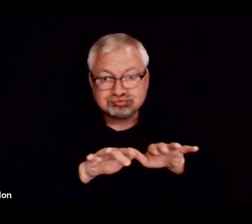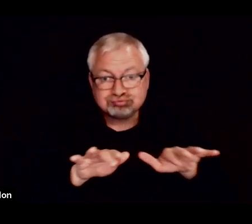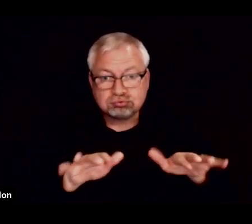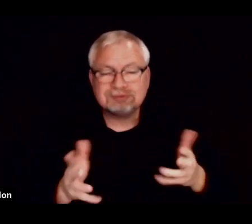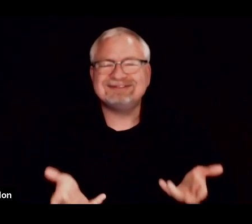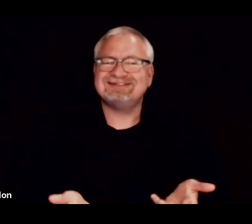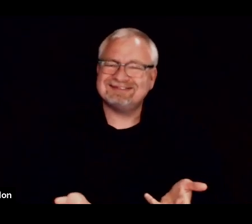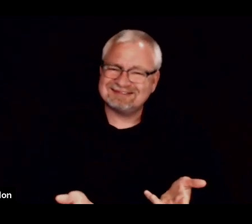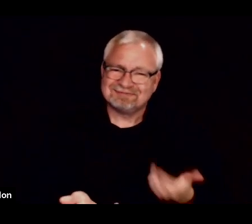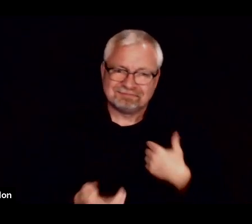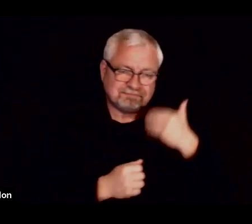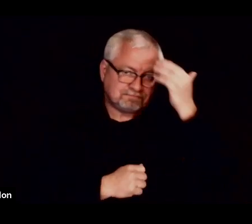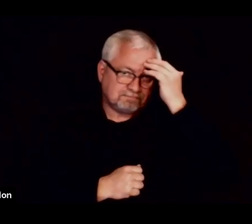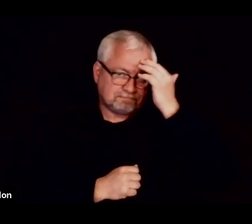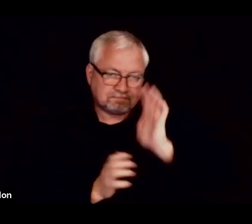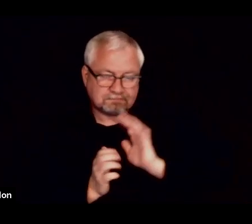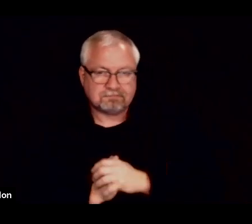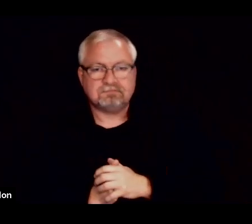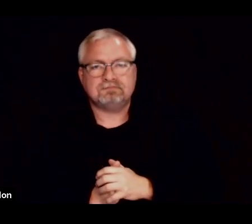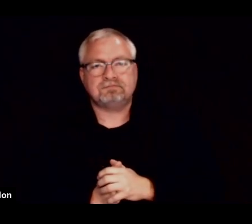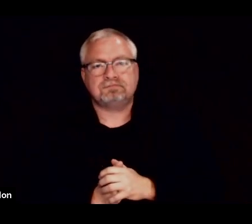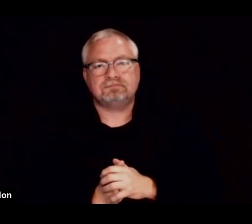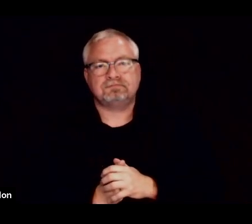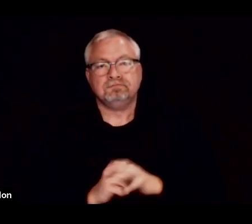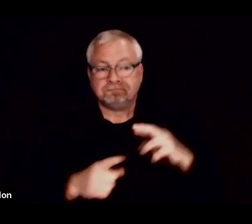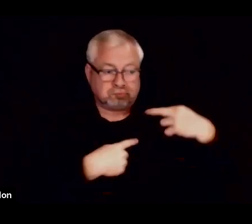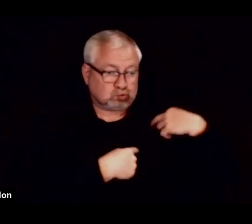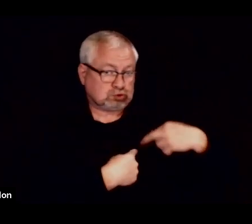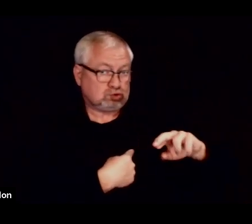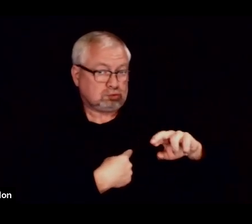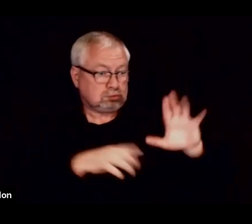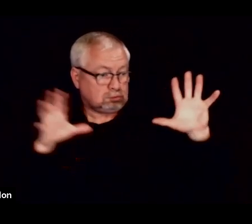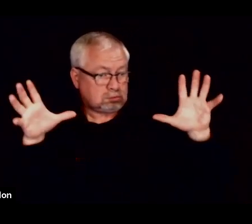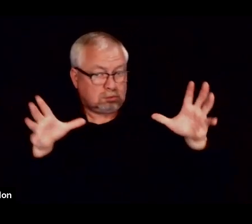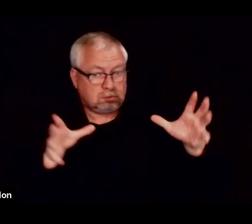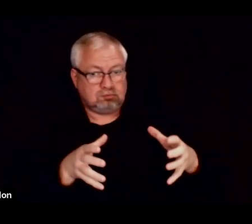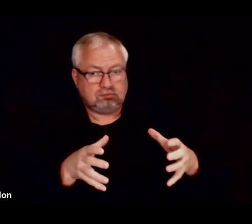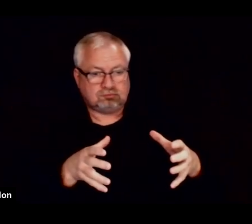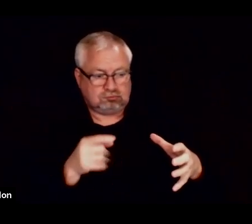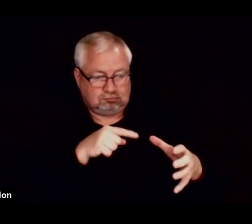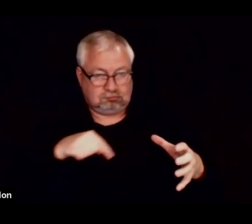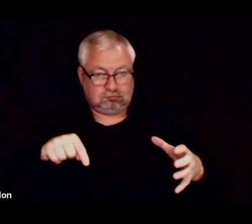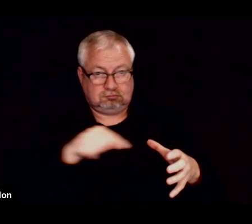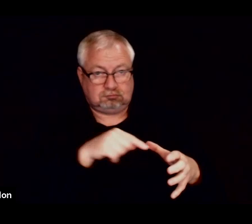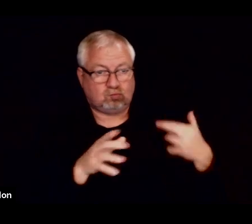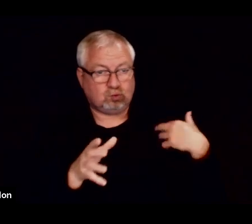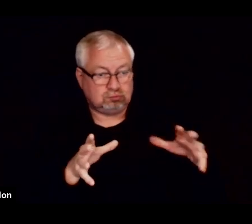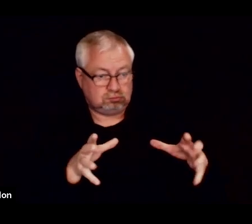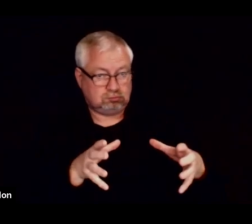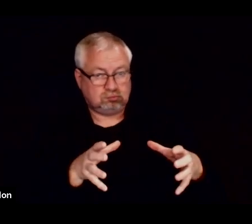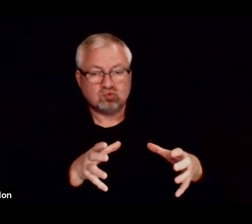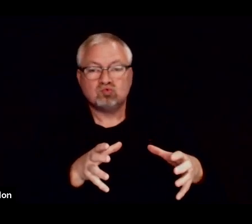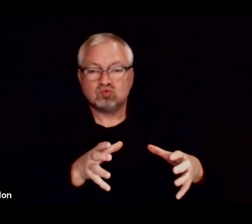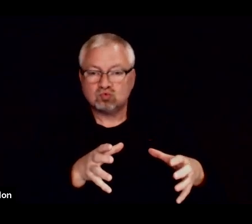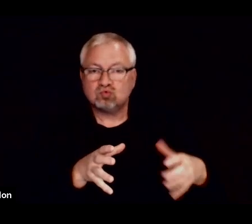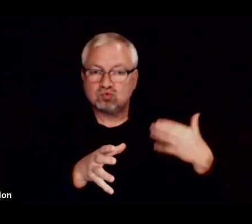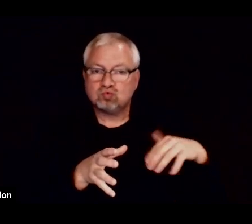church gatherings or religious gatherings, faith gatherings can pose some special risks just by the nature